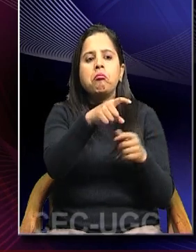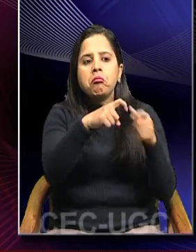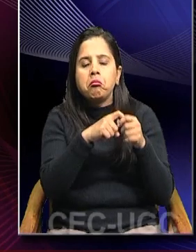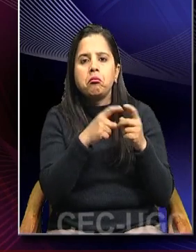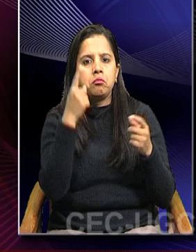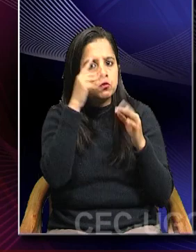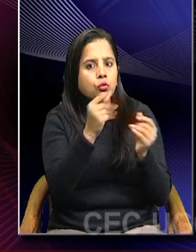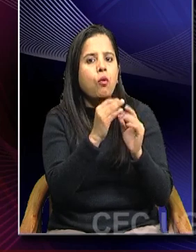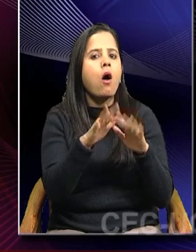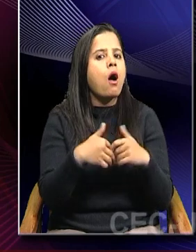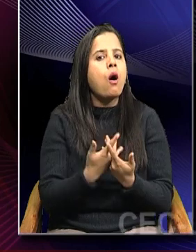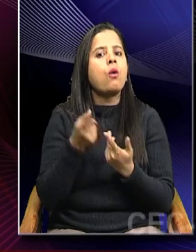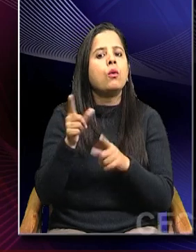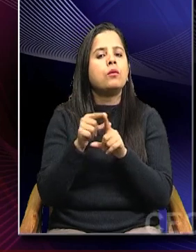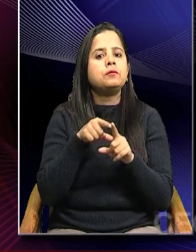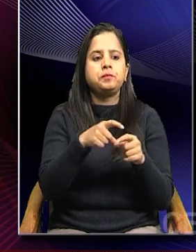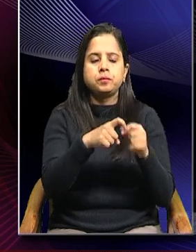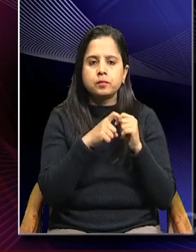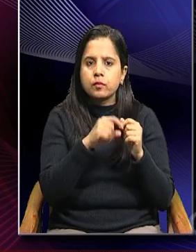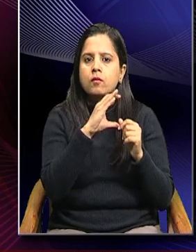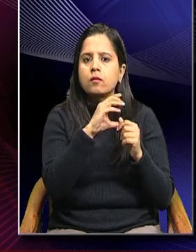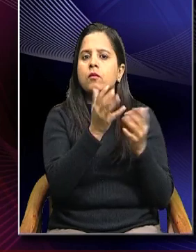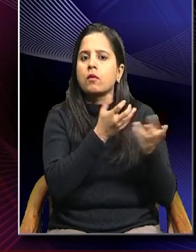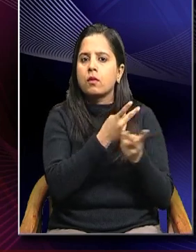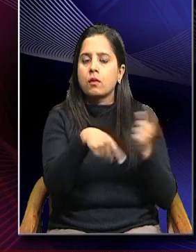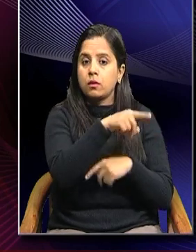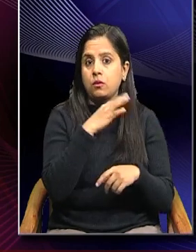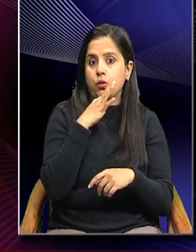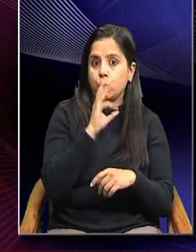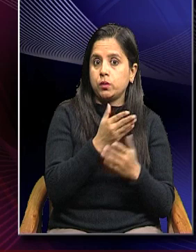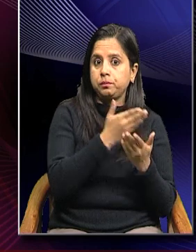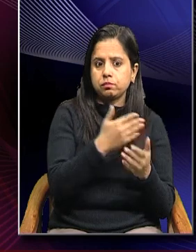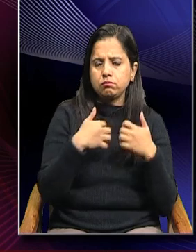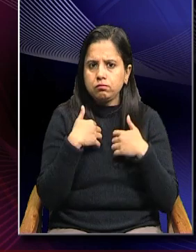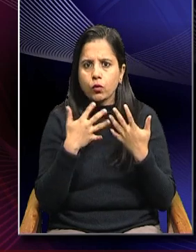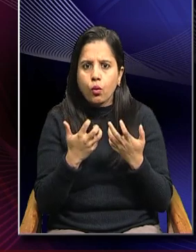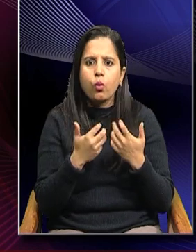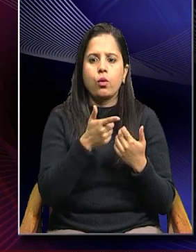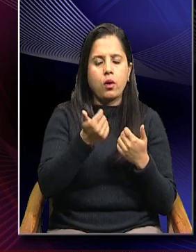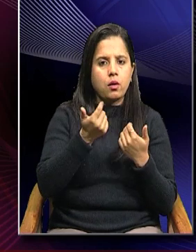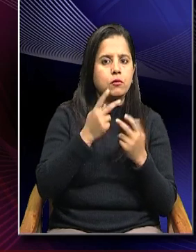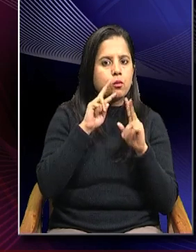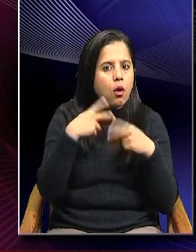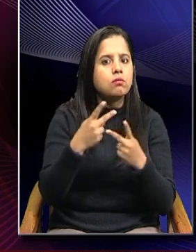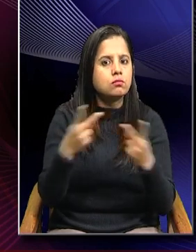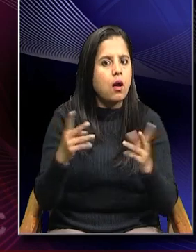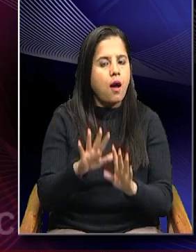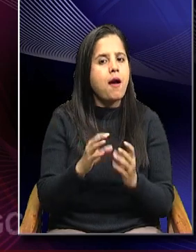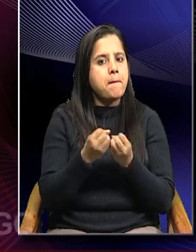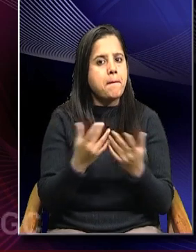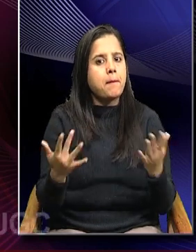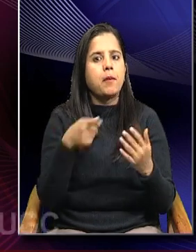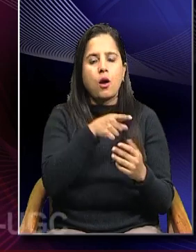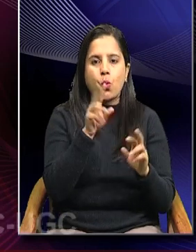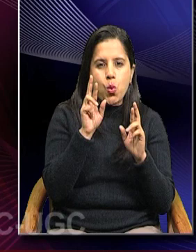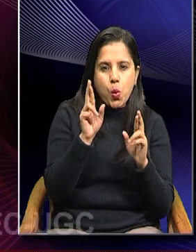to the questions of customers who are actually eagerly giving their responses with the